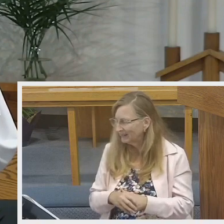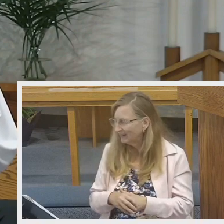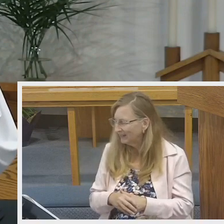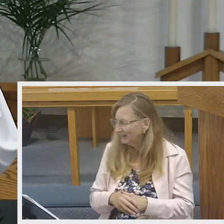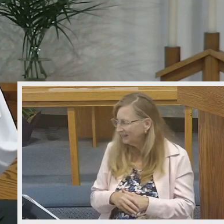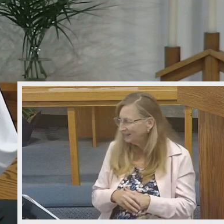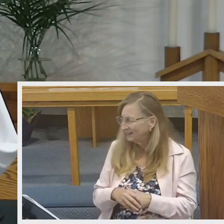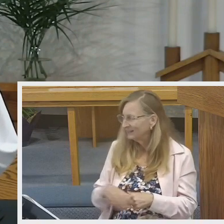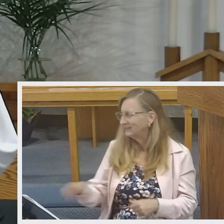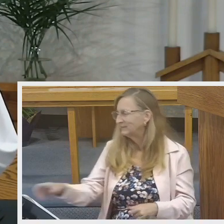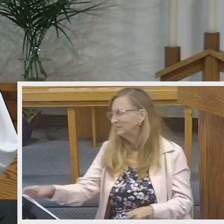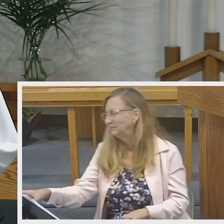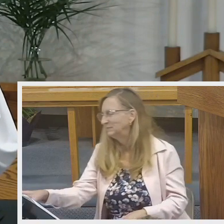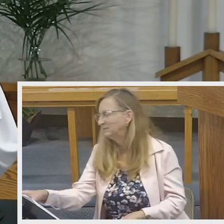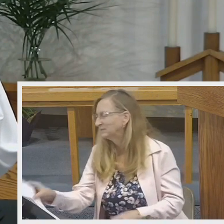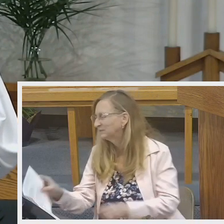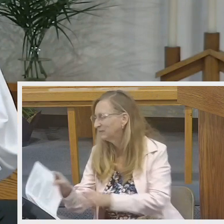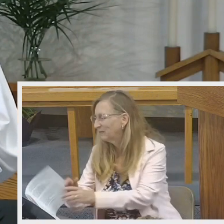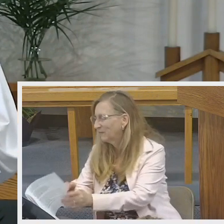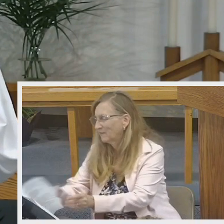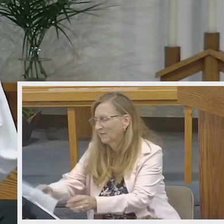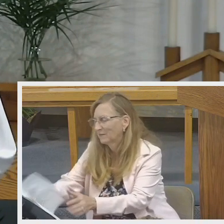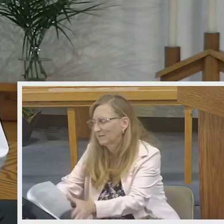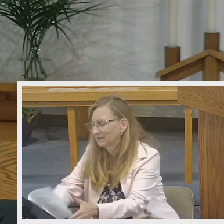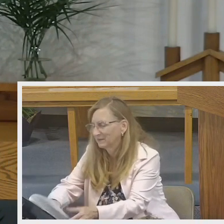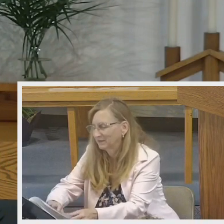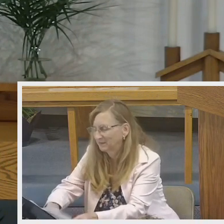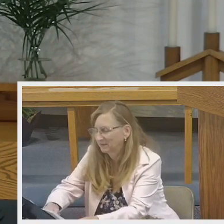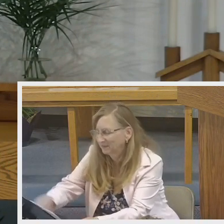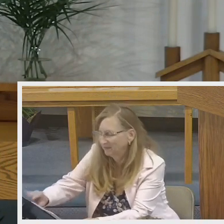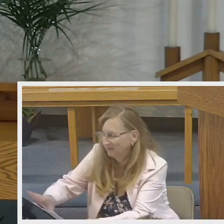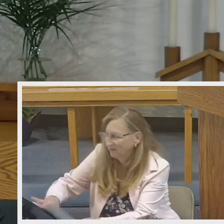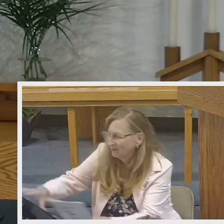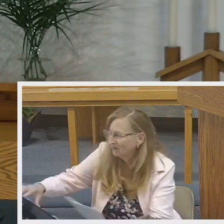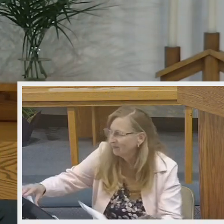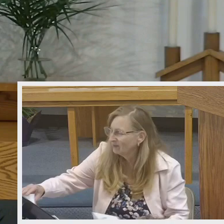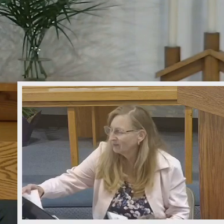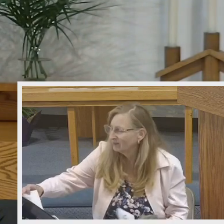closing hymn, Jesus Christ is Risen Today, 438.